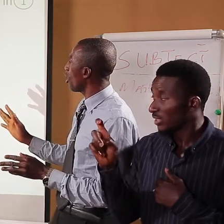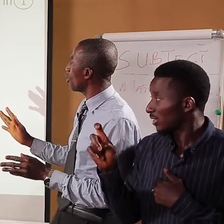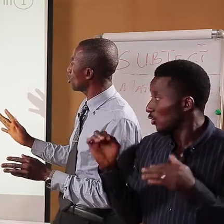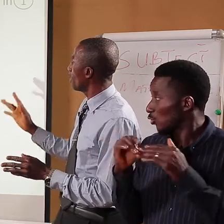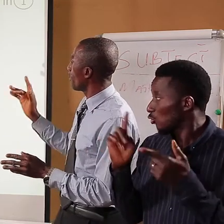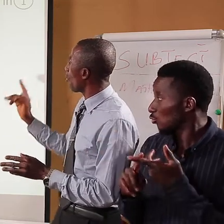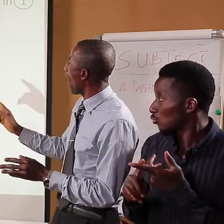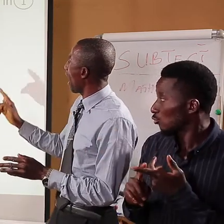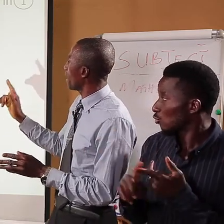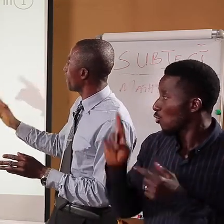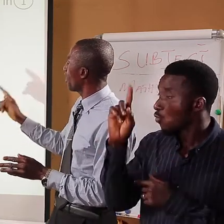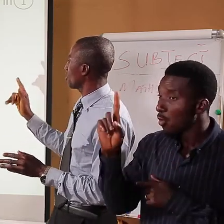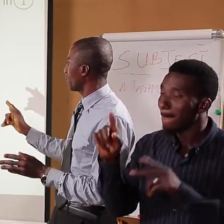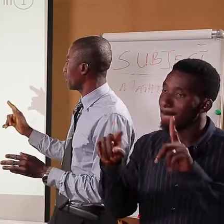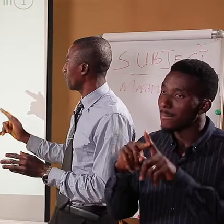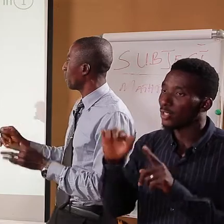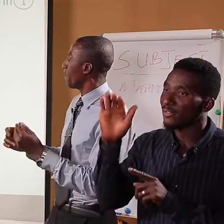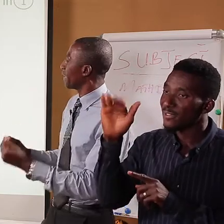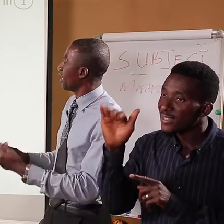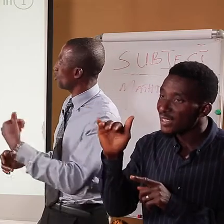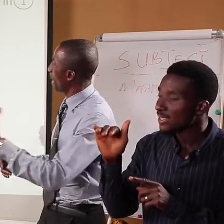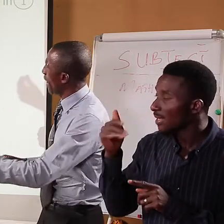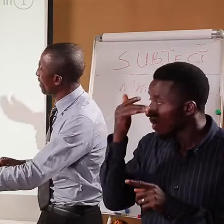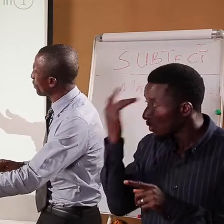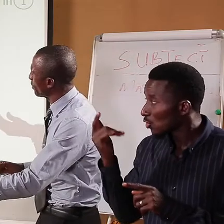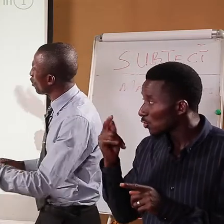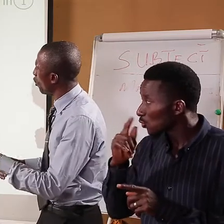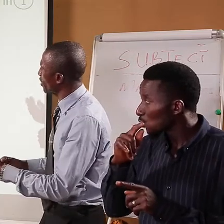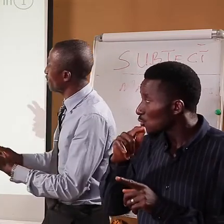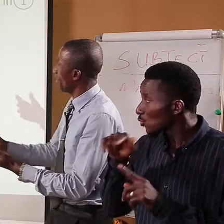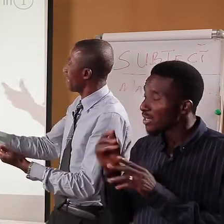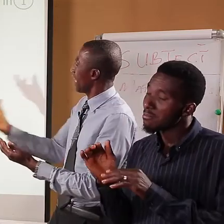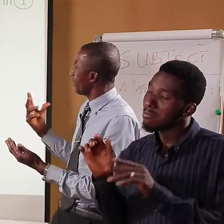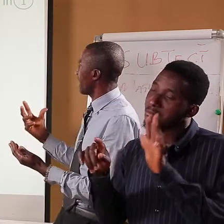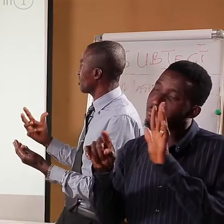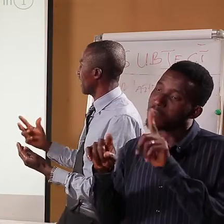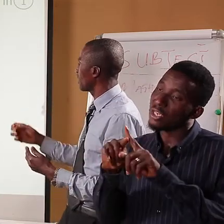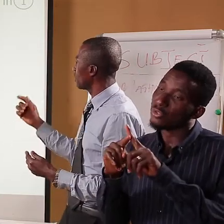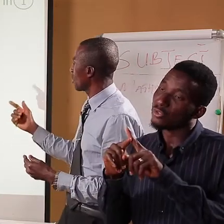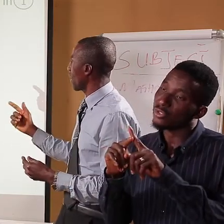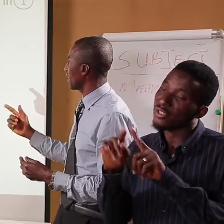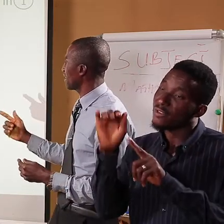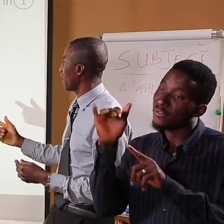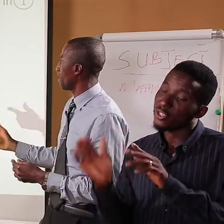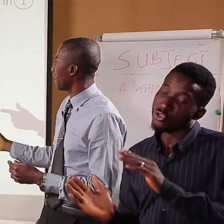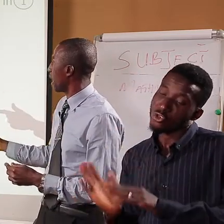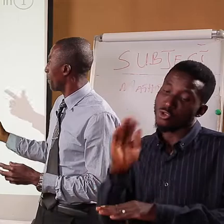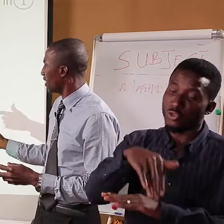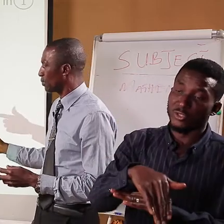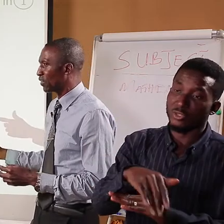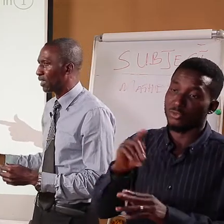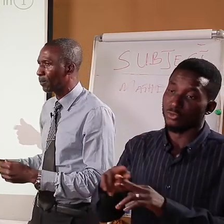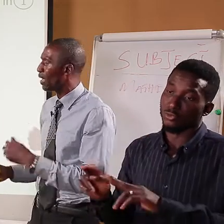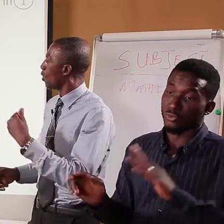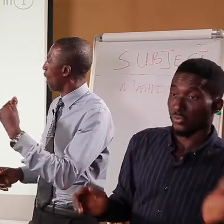2x equals 1 plus 15. Because y minus 15 crosses from the left-hand side to the right-hand side become